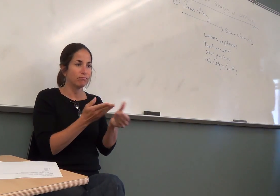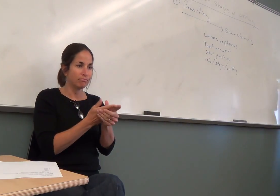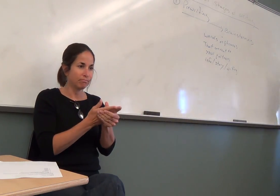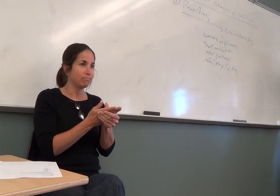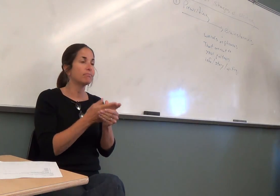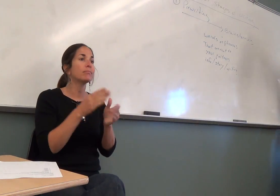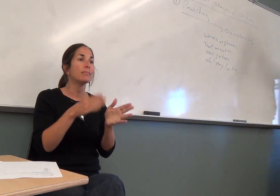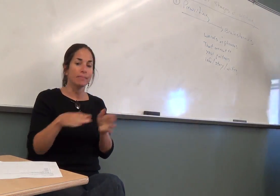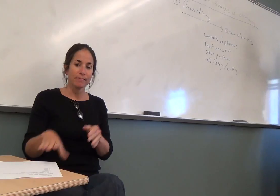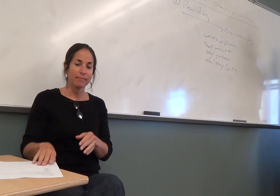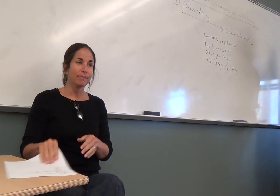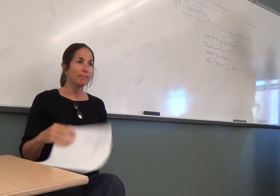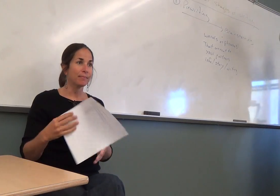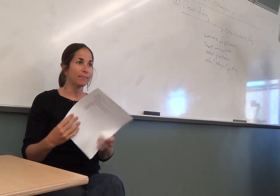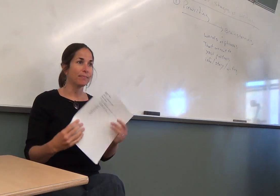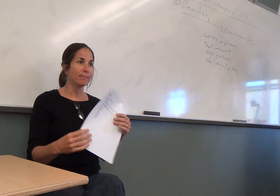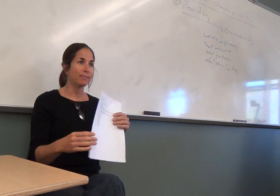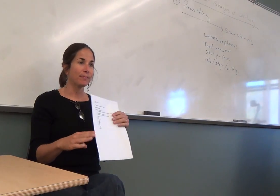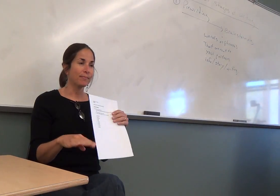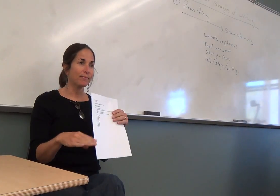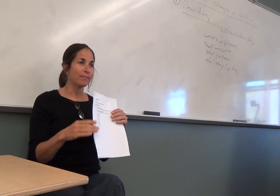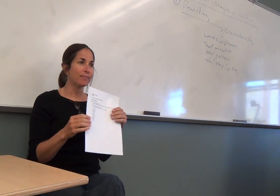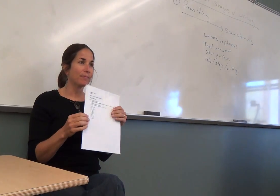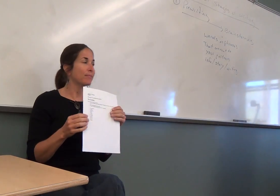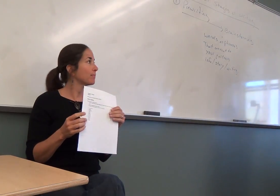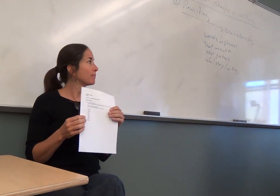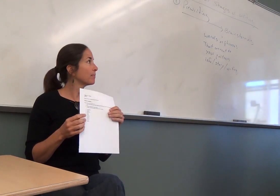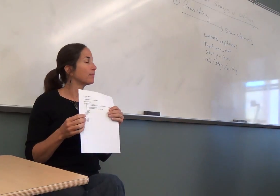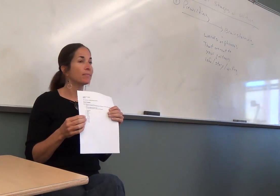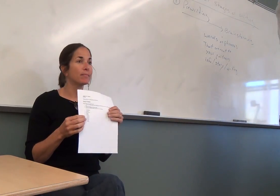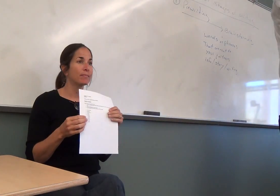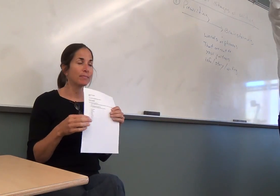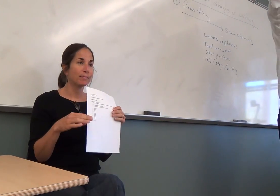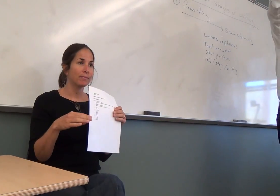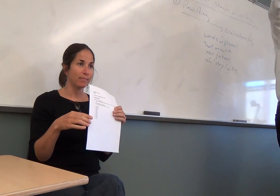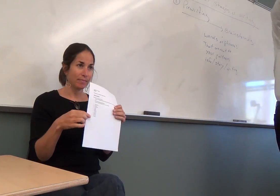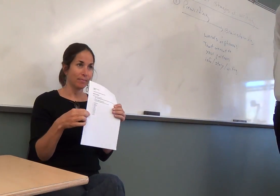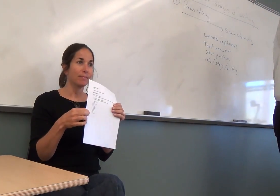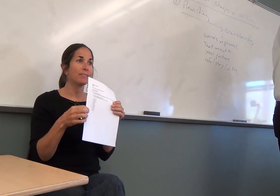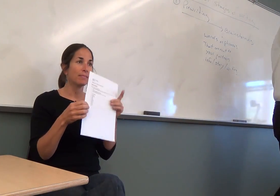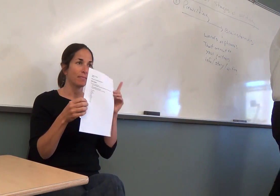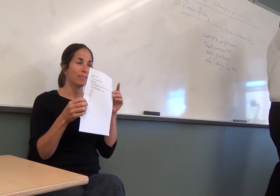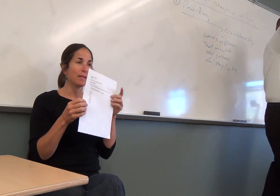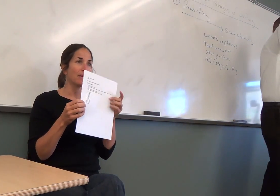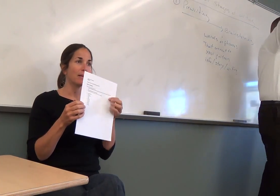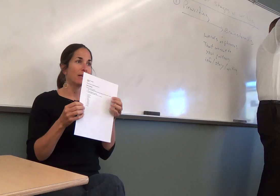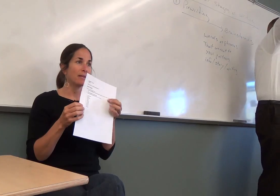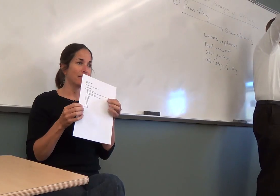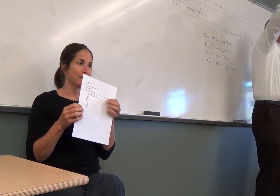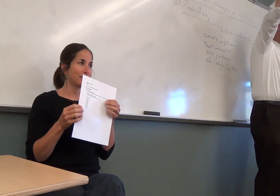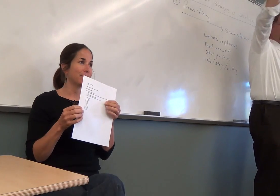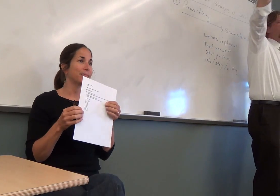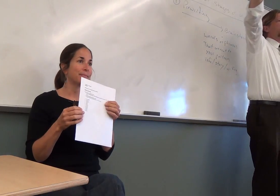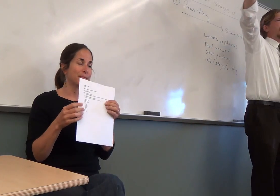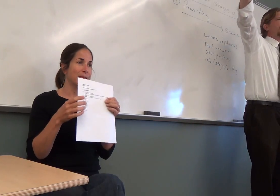This, however, that I just gave you is due on Monday. That's your homework. Notice it's only